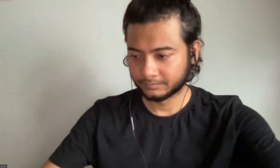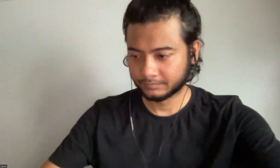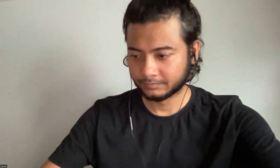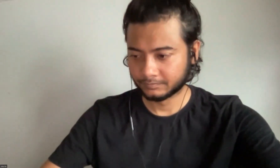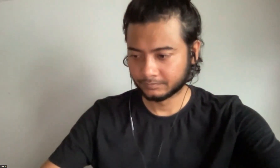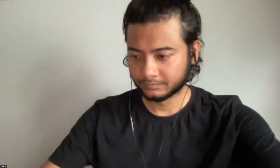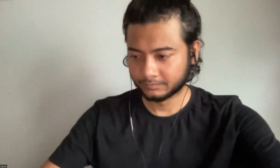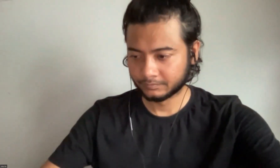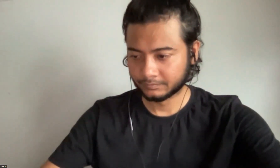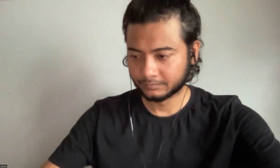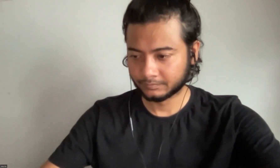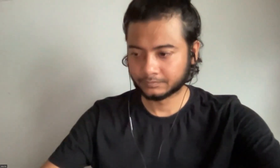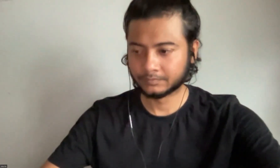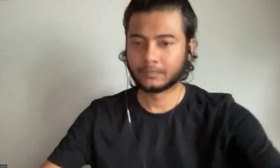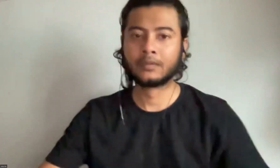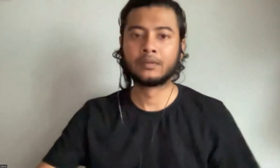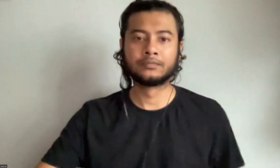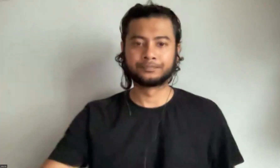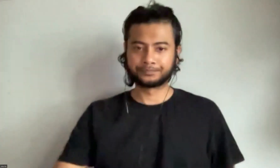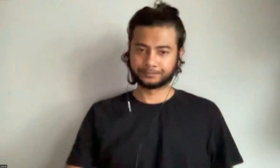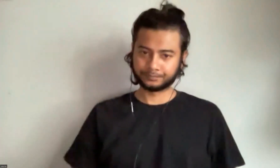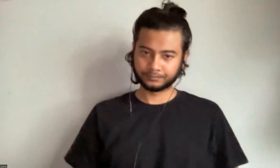So is it clear, this concept of